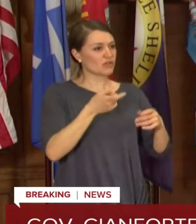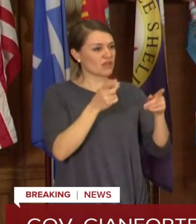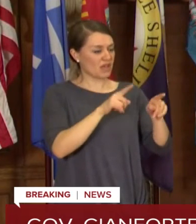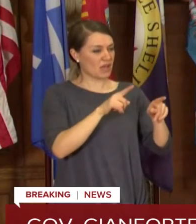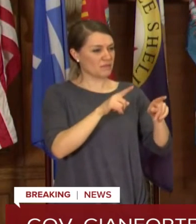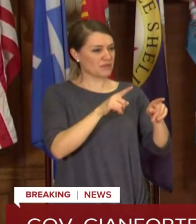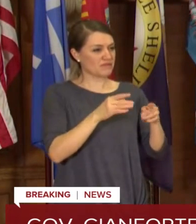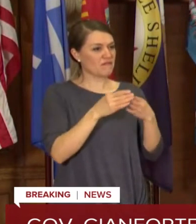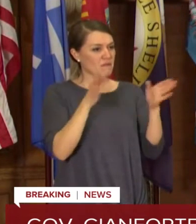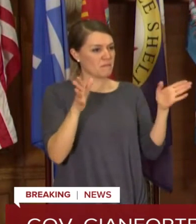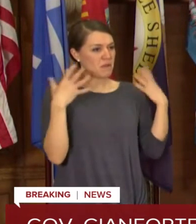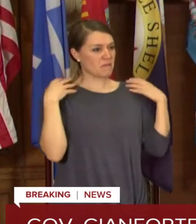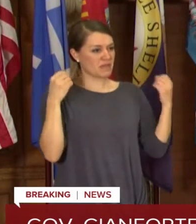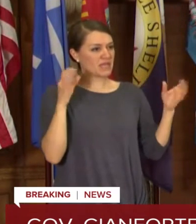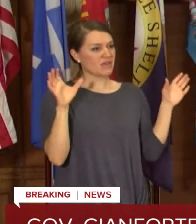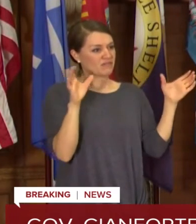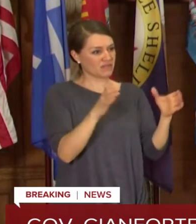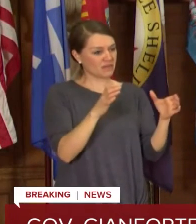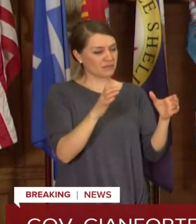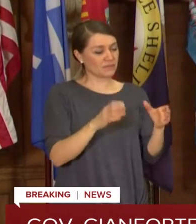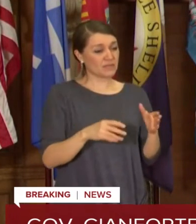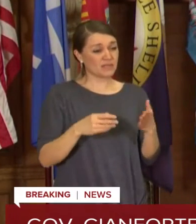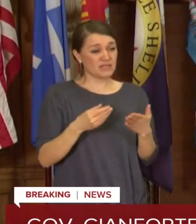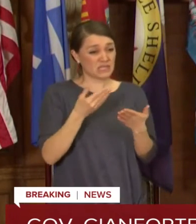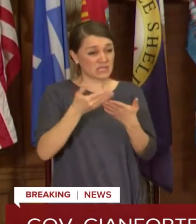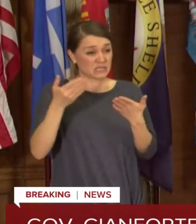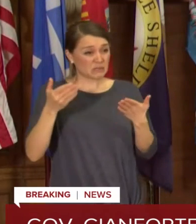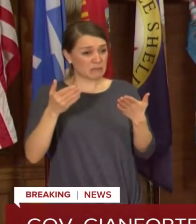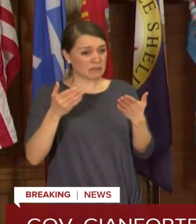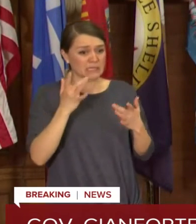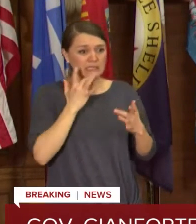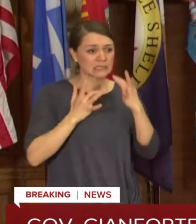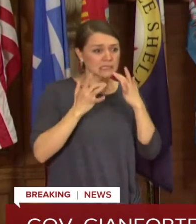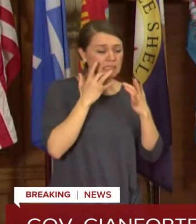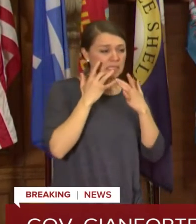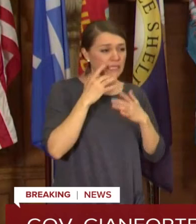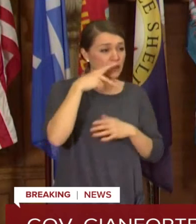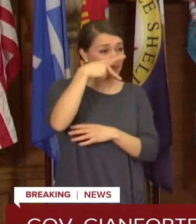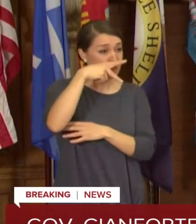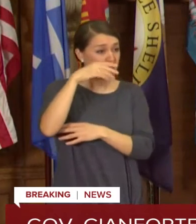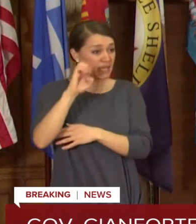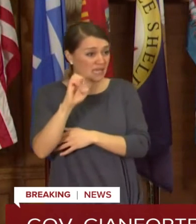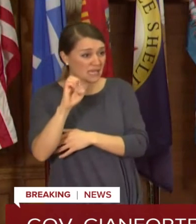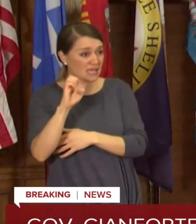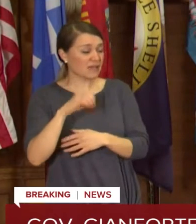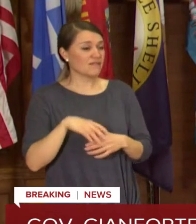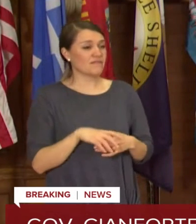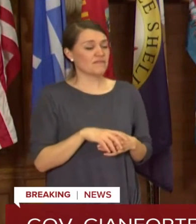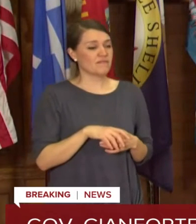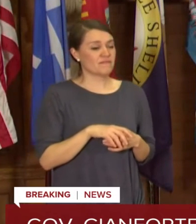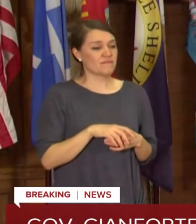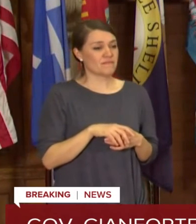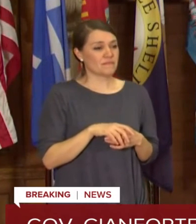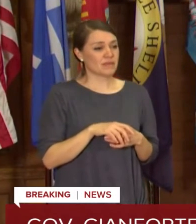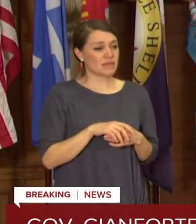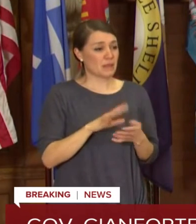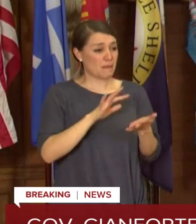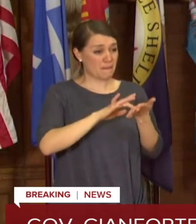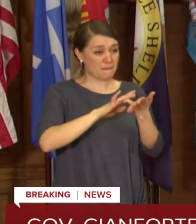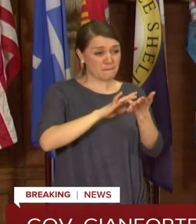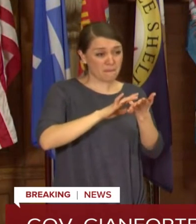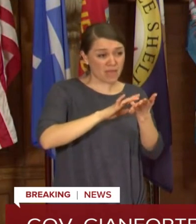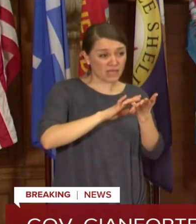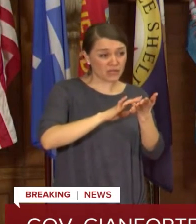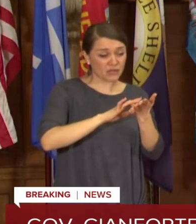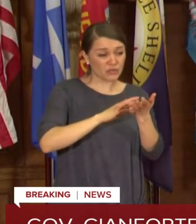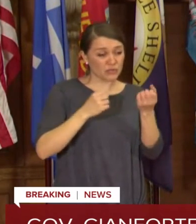public health teams. Supply shortages range from personnel protective equipment, PPE, for medical and